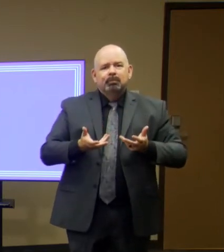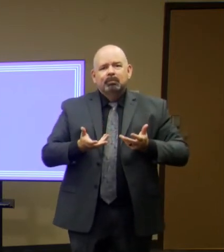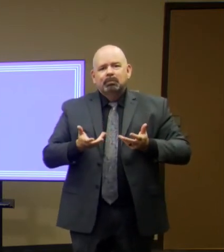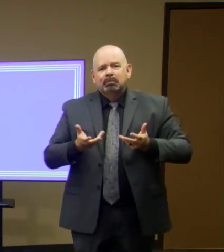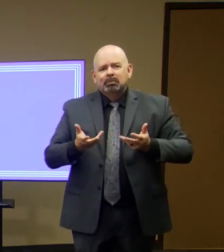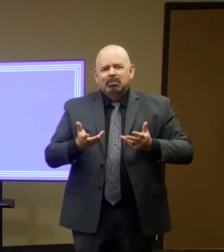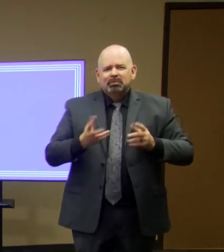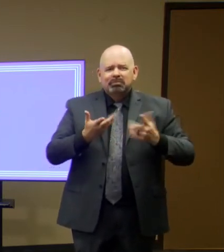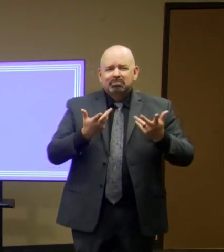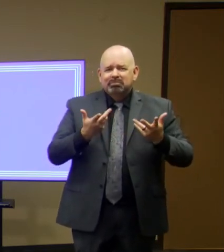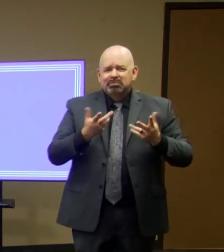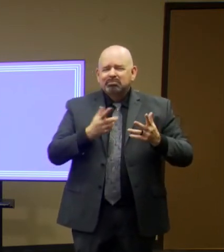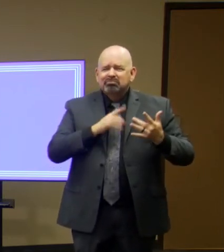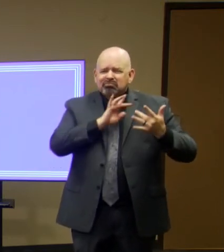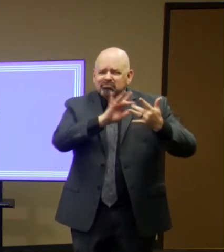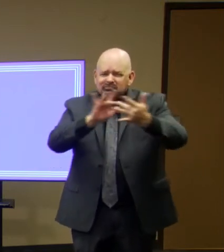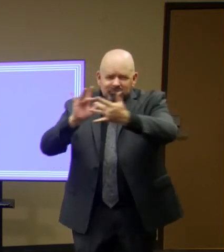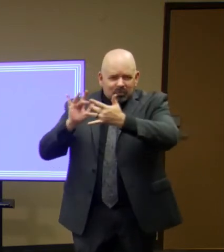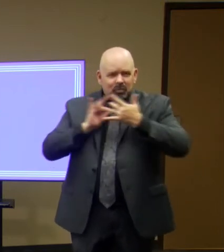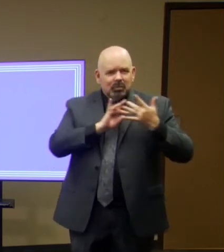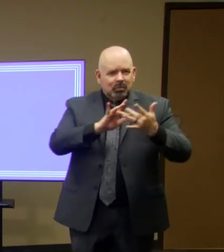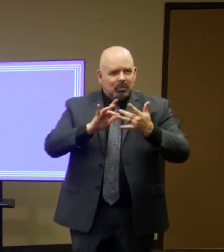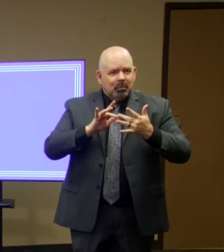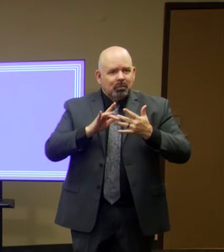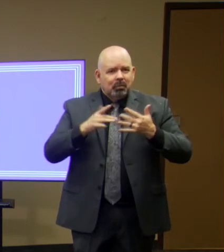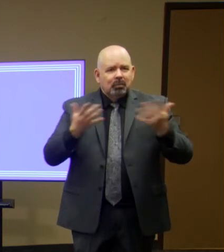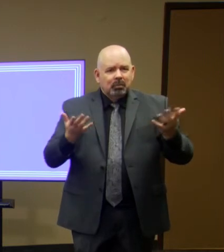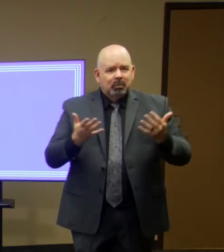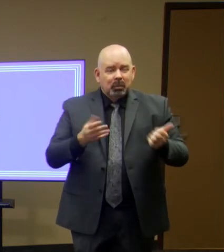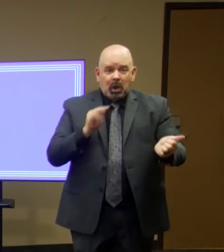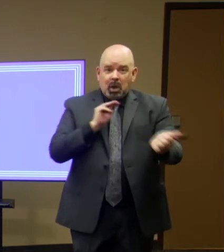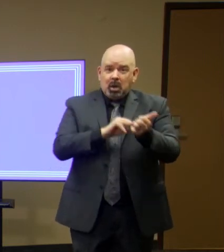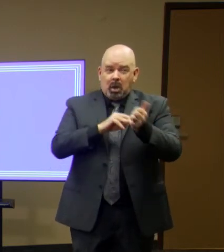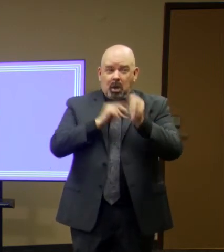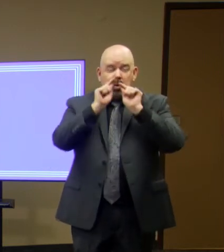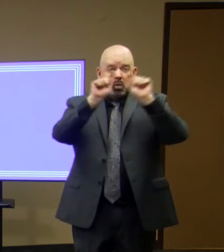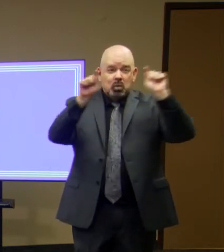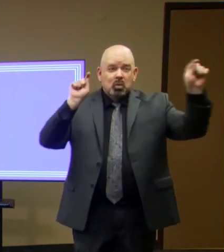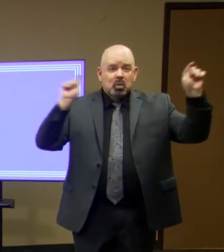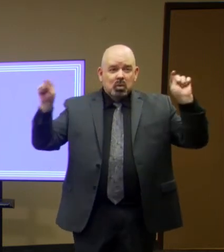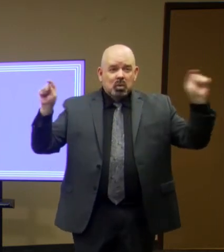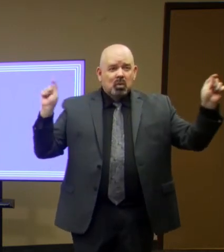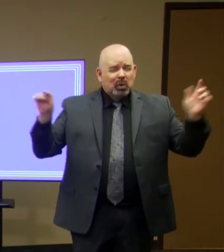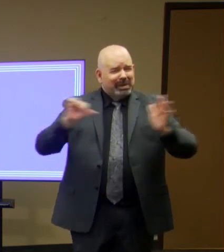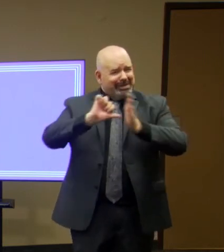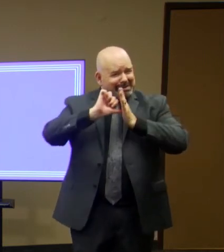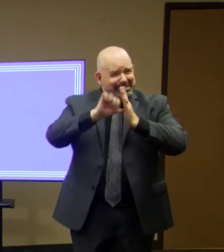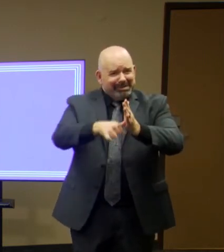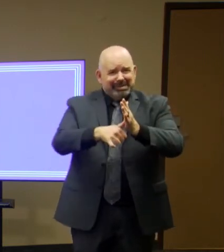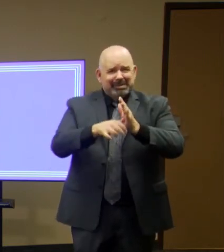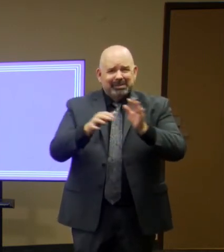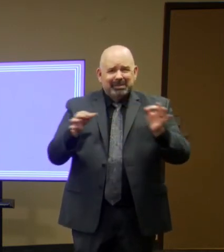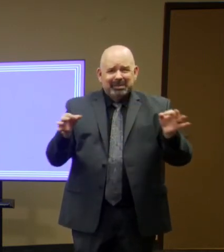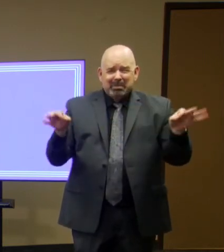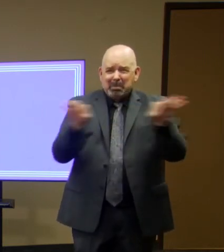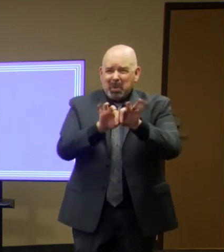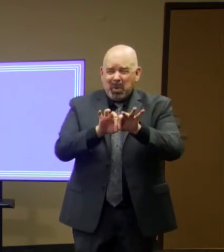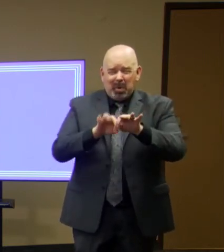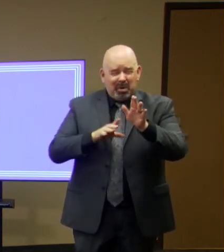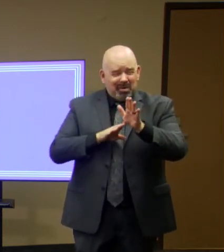our table. But the doctors point out that with these numbers shooting up, it's a precarious